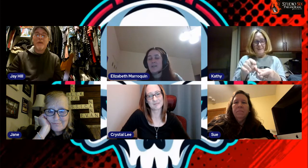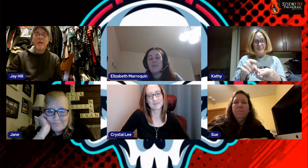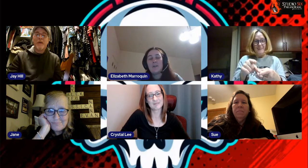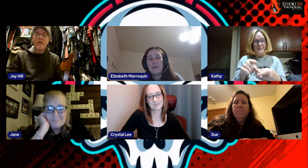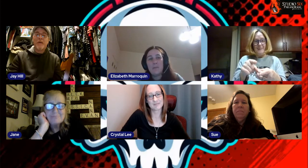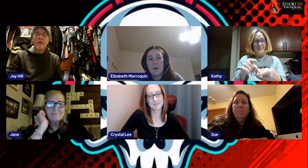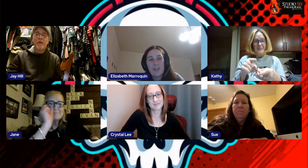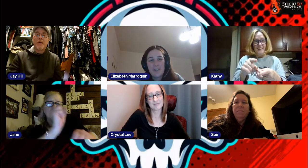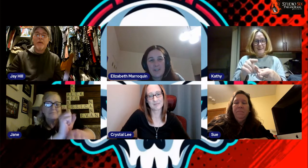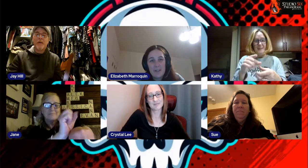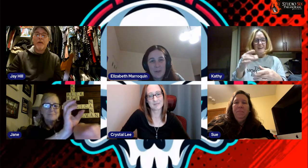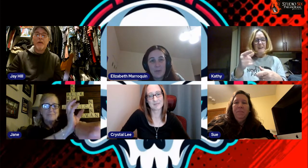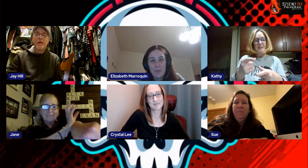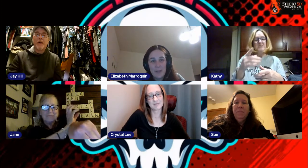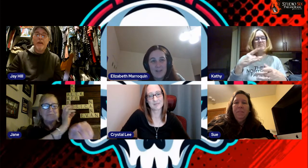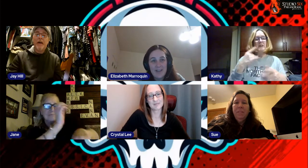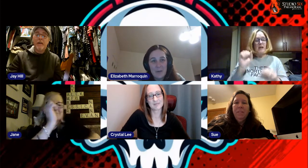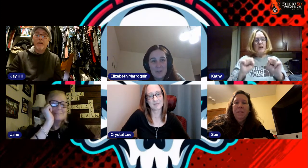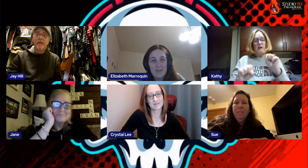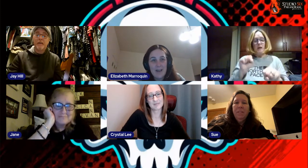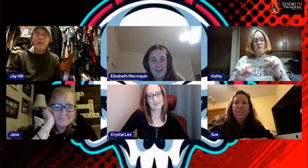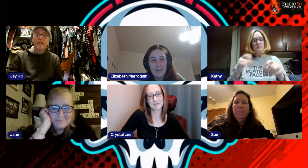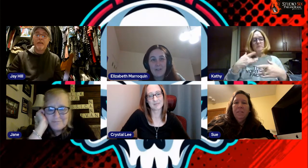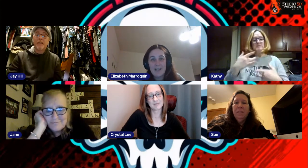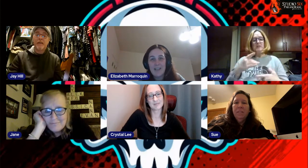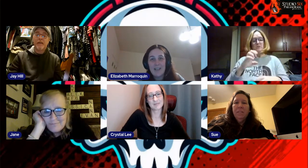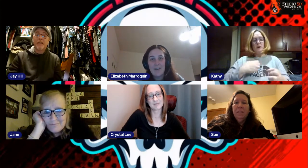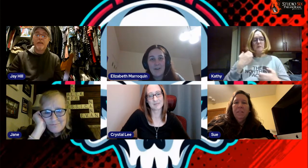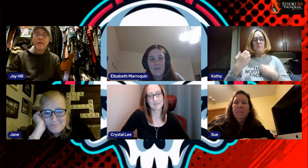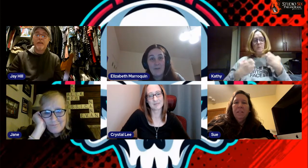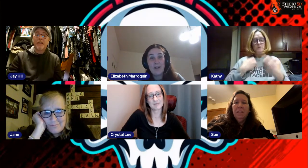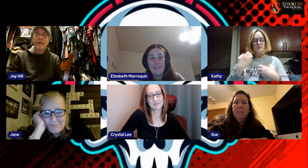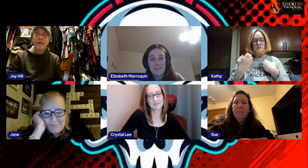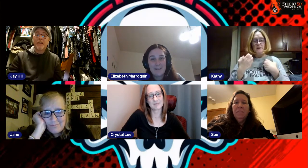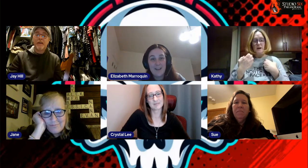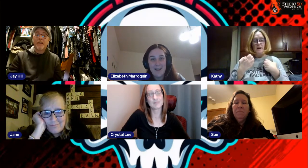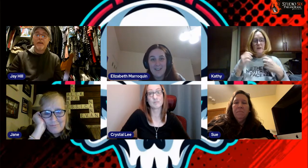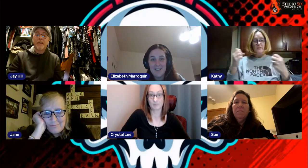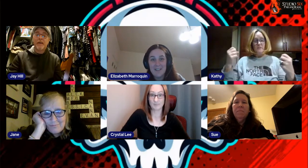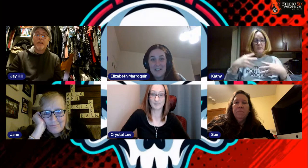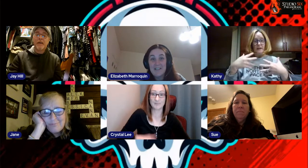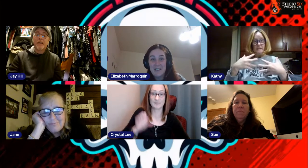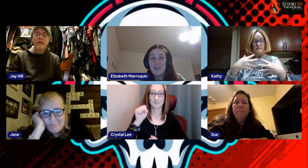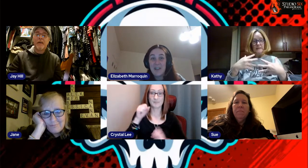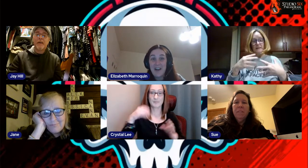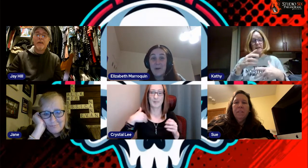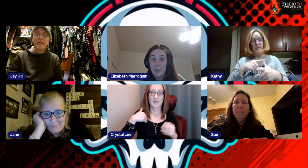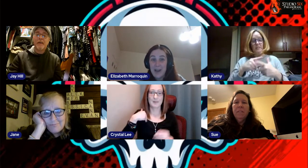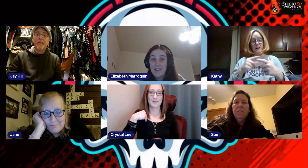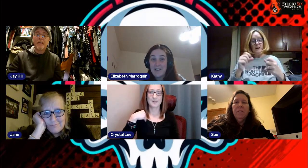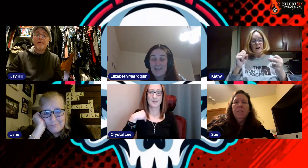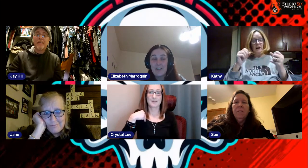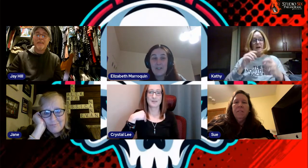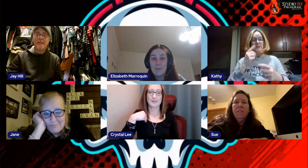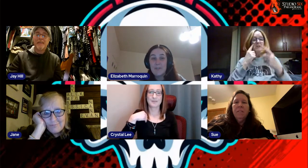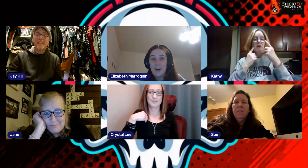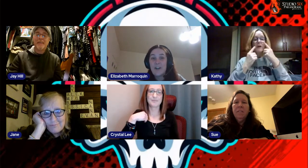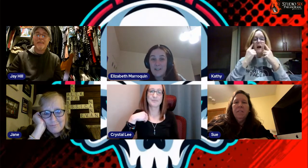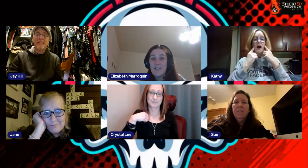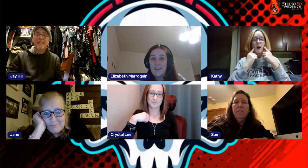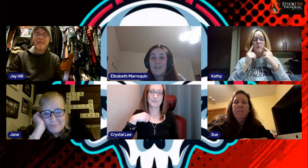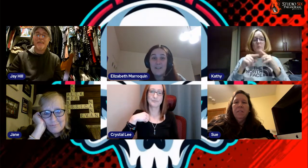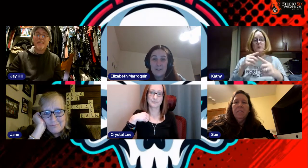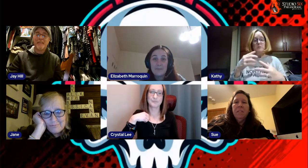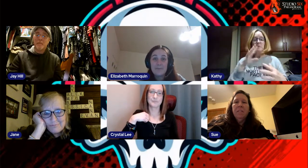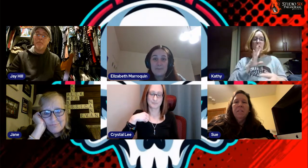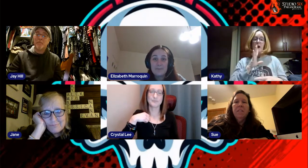She's able to send her emotions too, because yeah. I was actually getting frightened and tearing up as she was